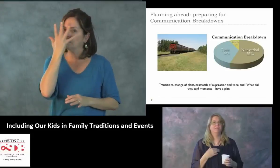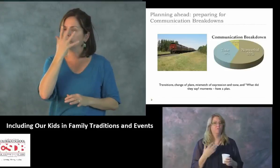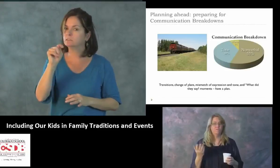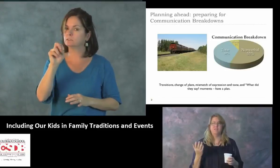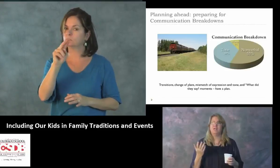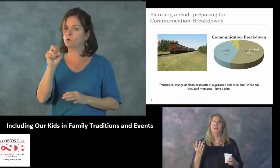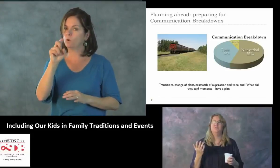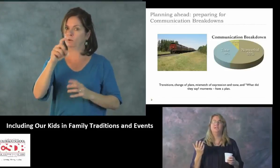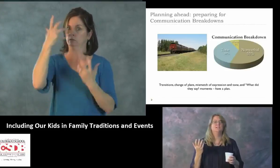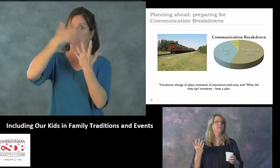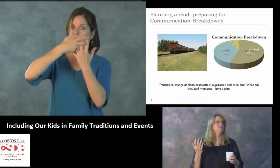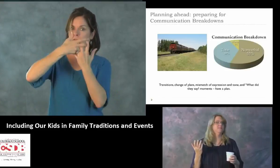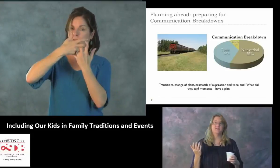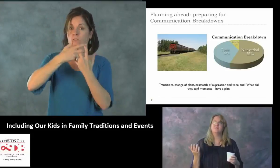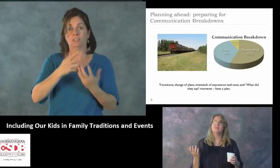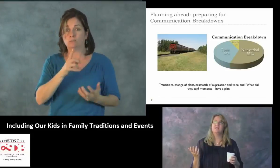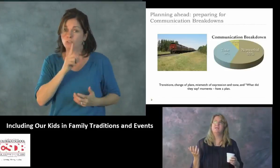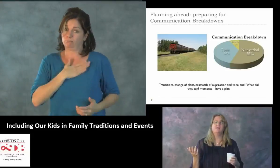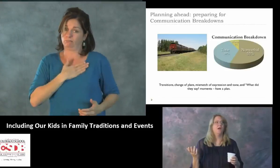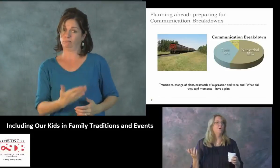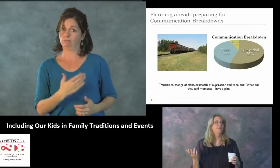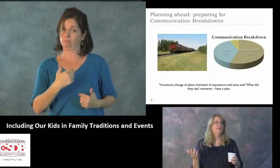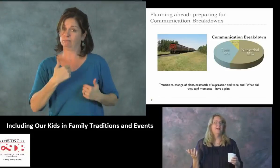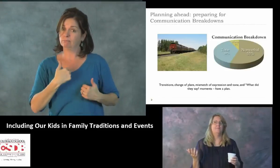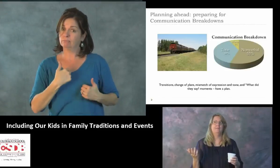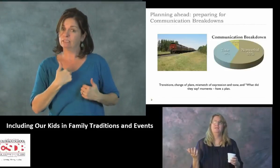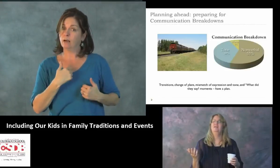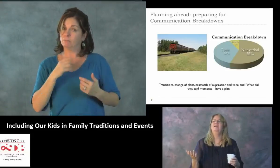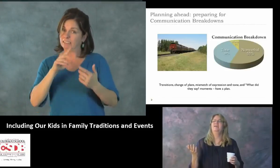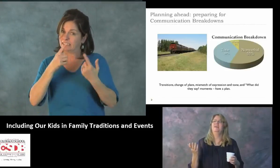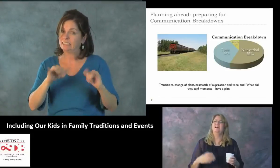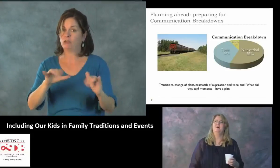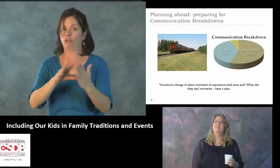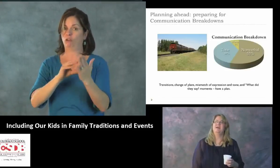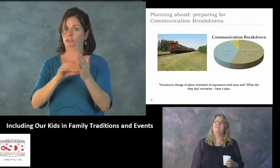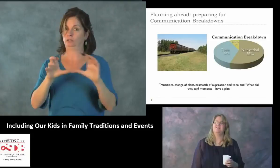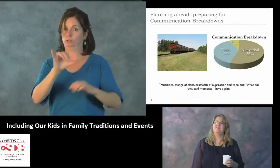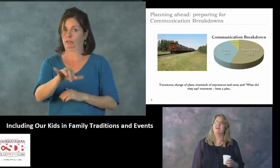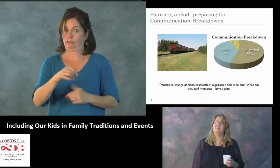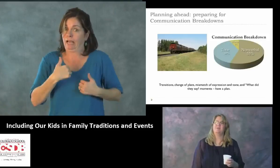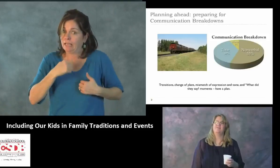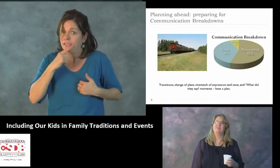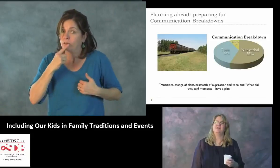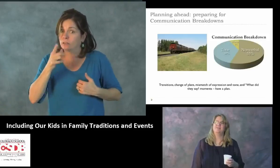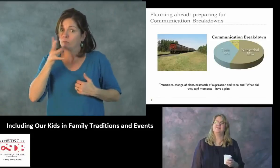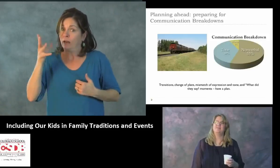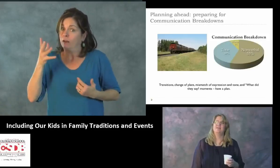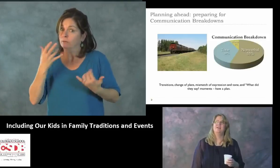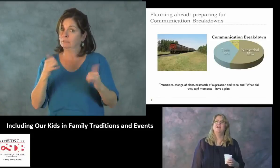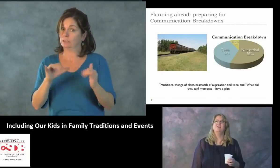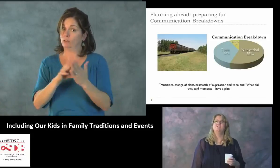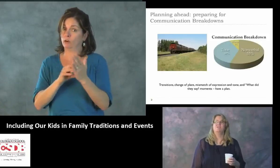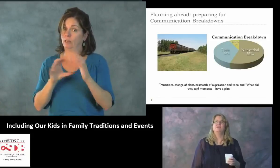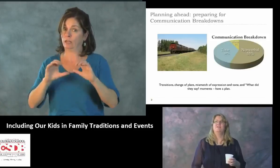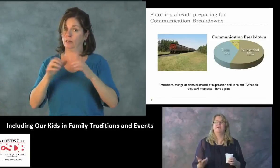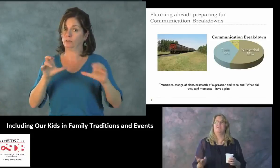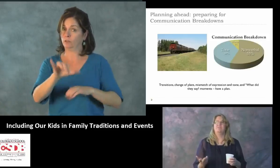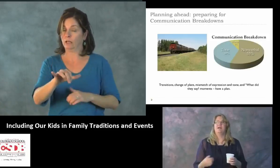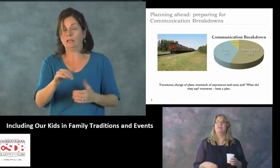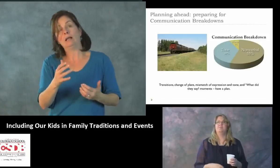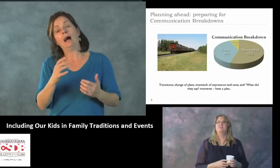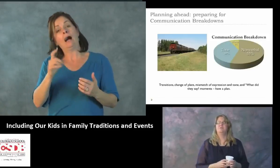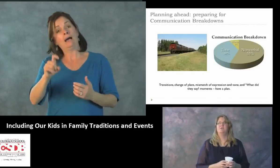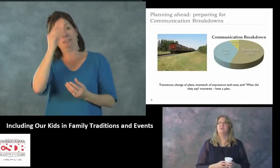something, even though my child is 16, how did that happen? That is still happening for us. Certainly the